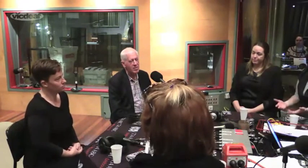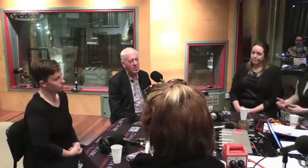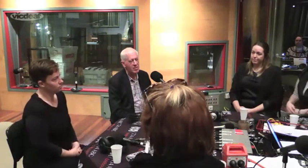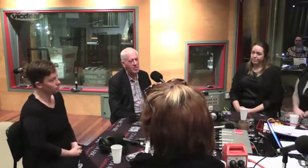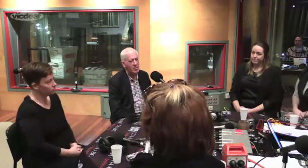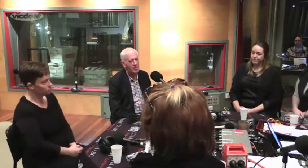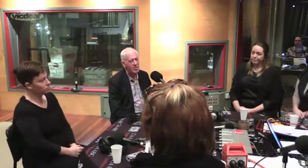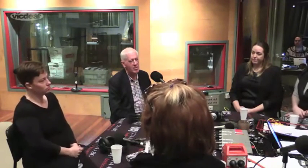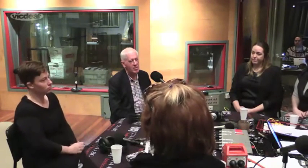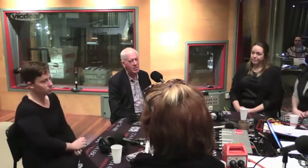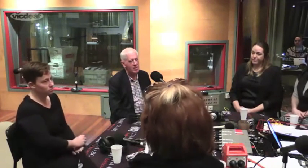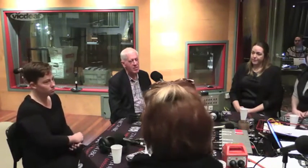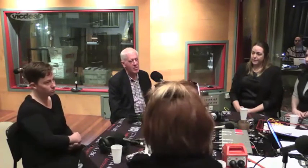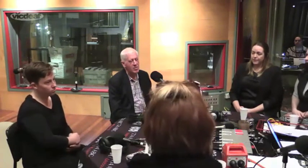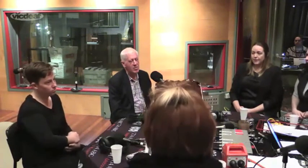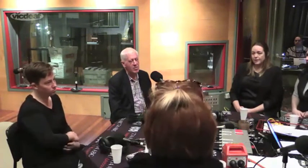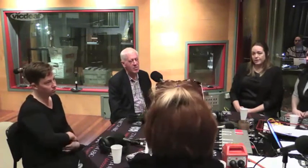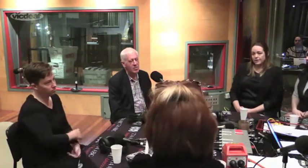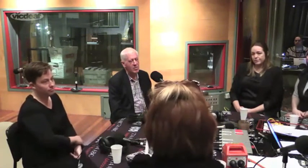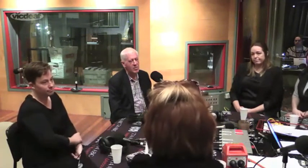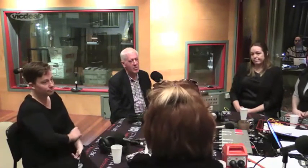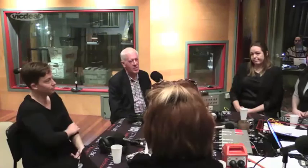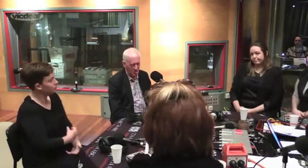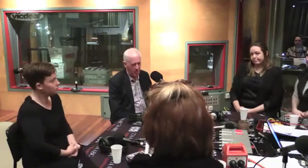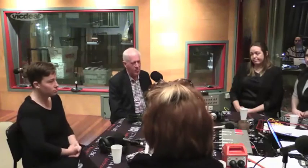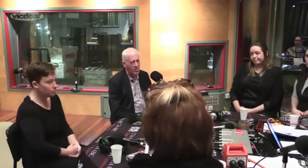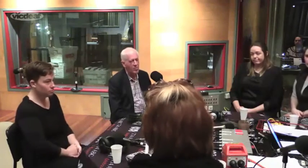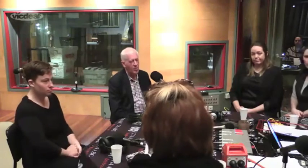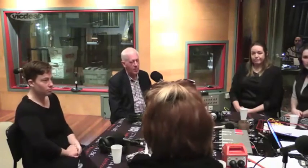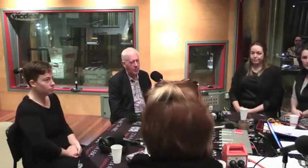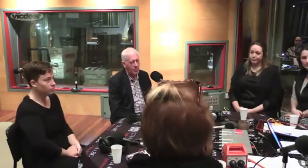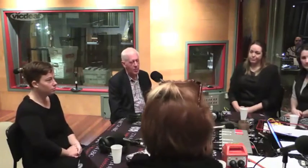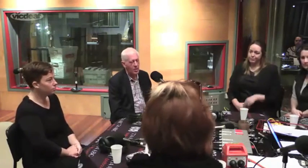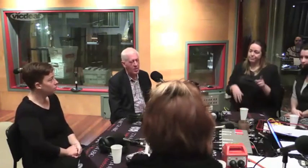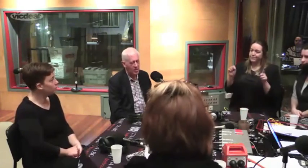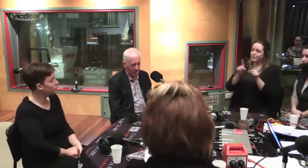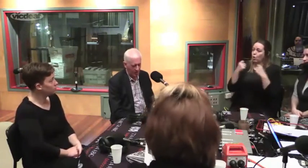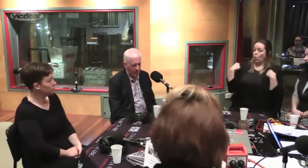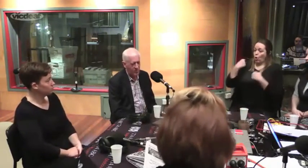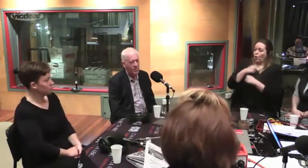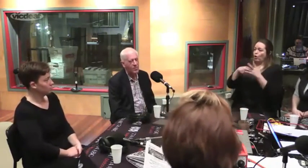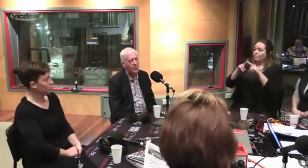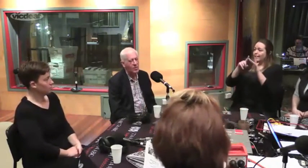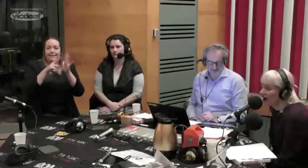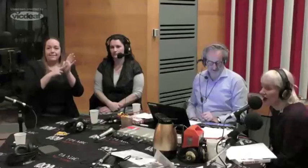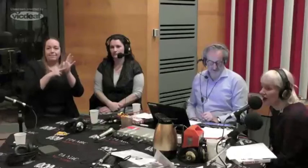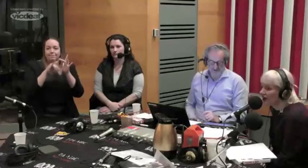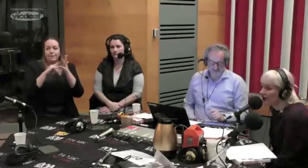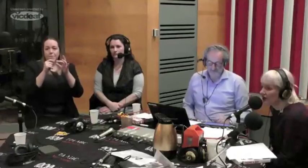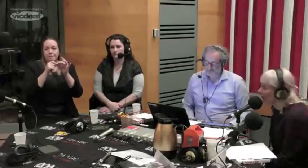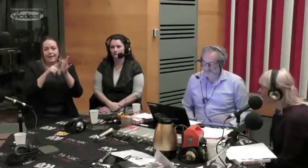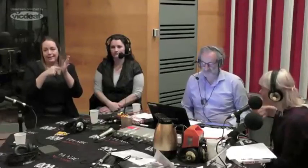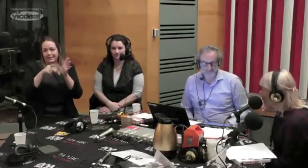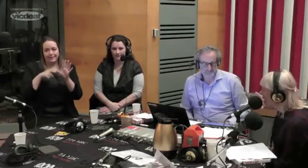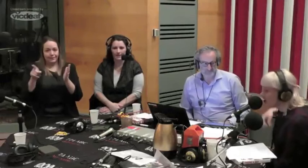without getting a go and without getting a job. And I think that can be a really... demoralising part of that's that cloak of invisibility that Graham writes about, absolutely. So,